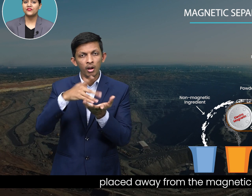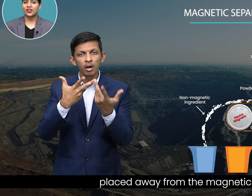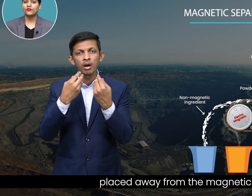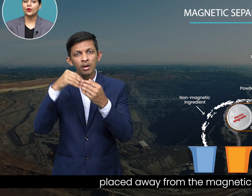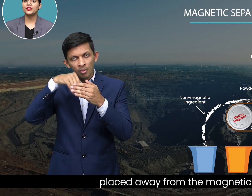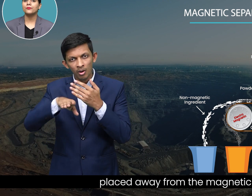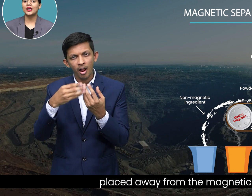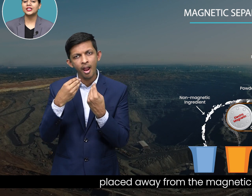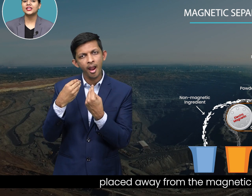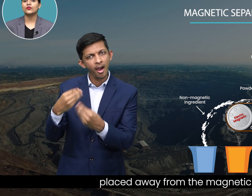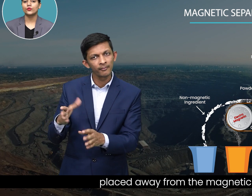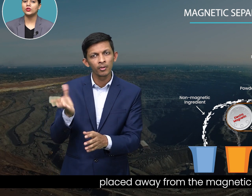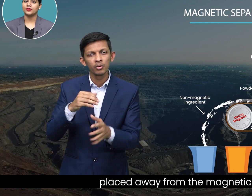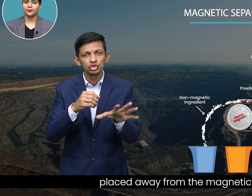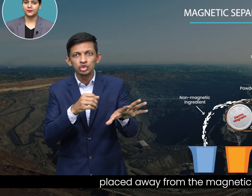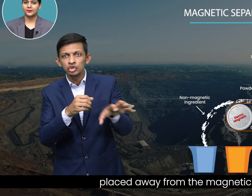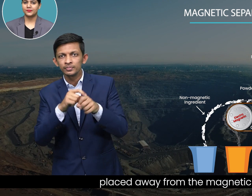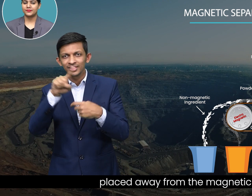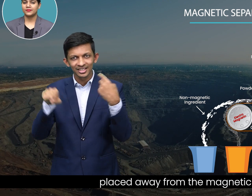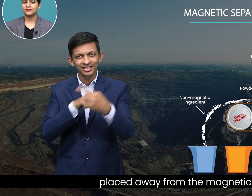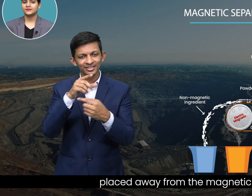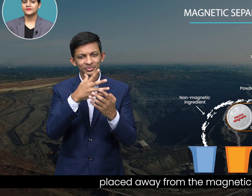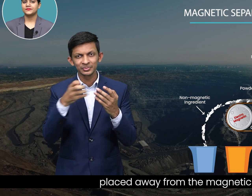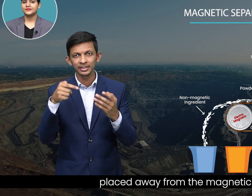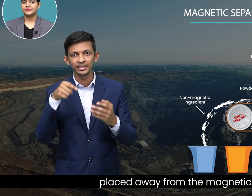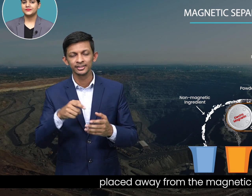placed away from the magnetic roller.